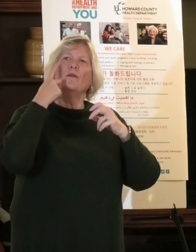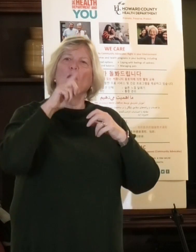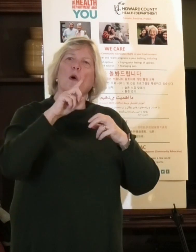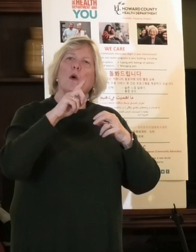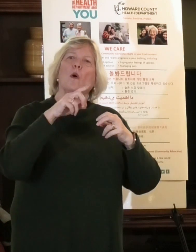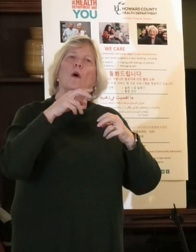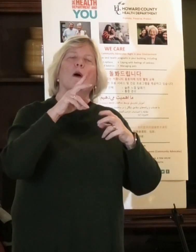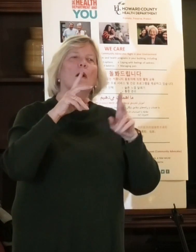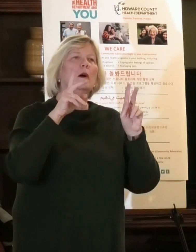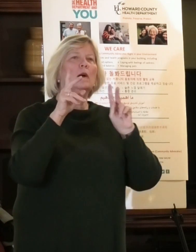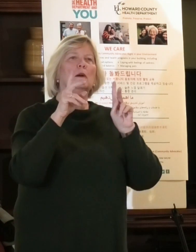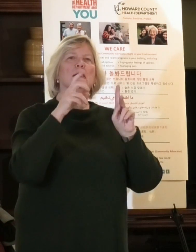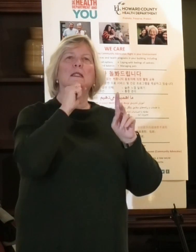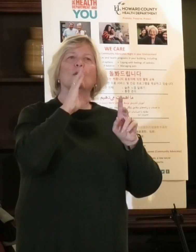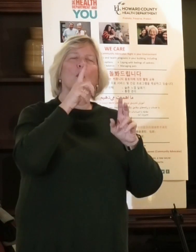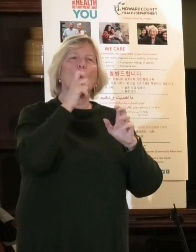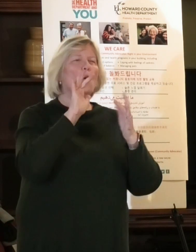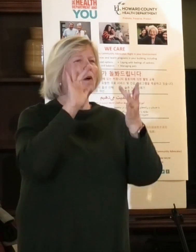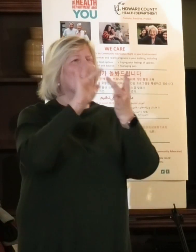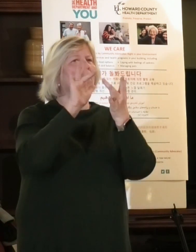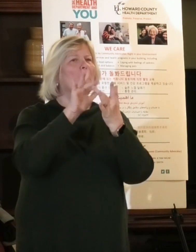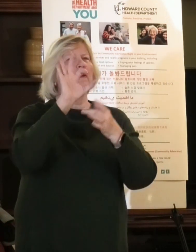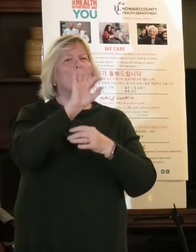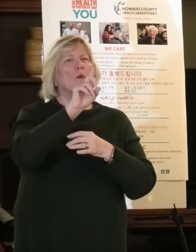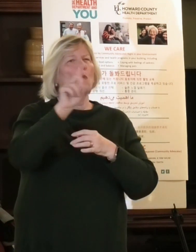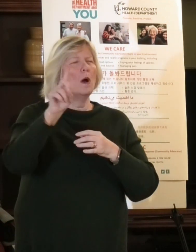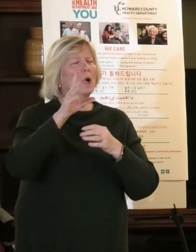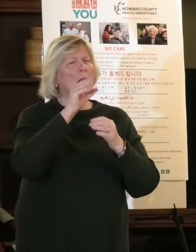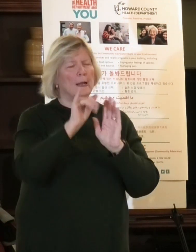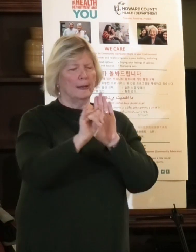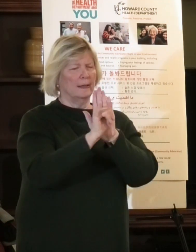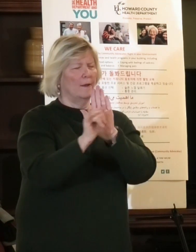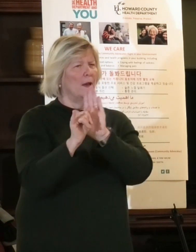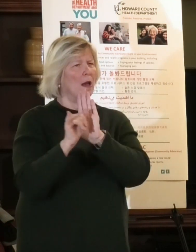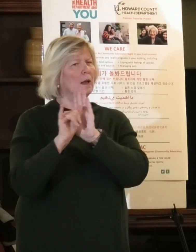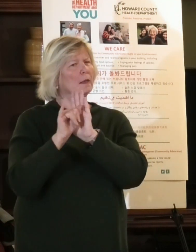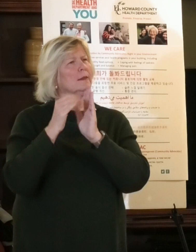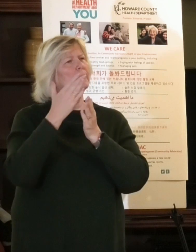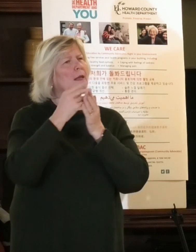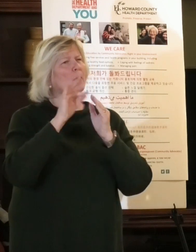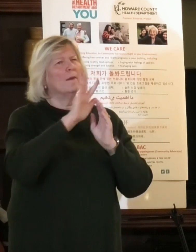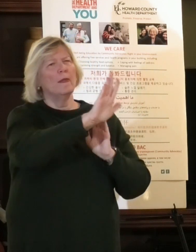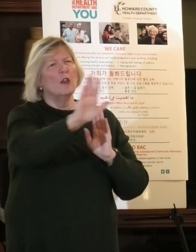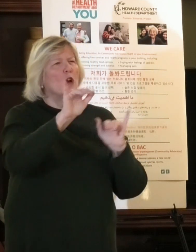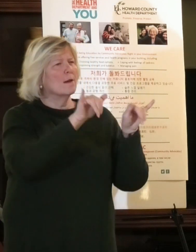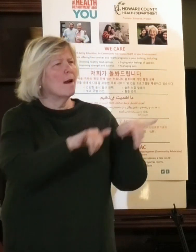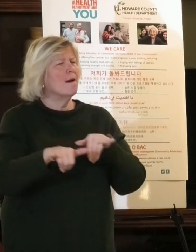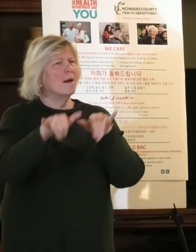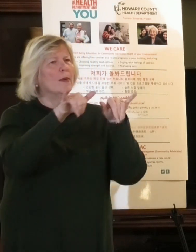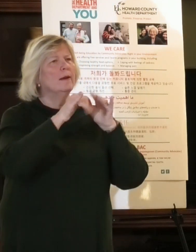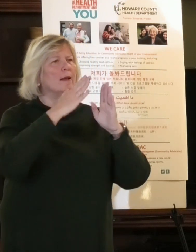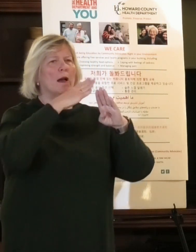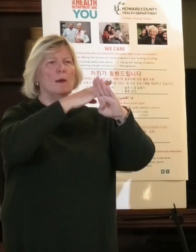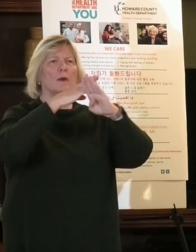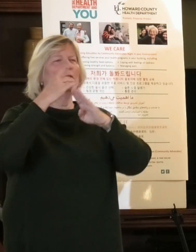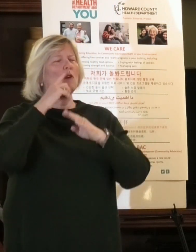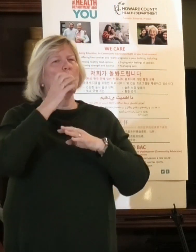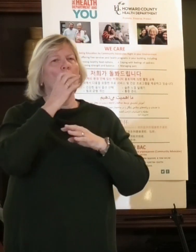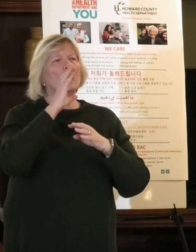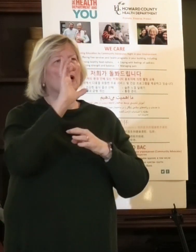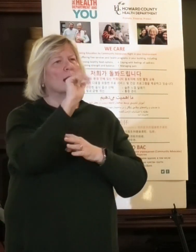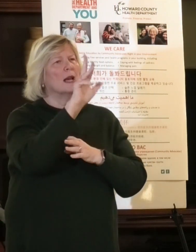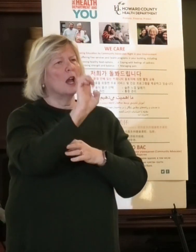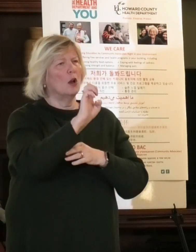to 911 and identified common obstacles to care. The assessment revealed a need for